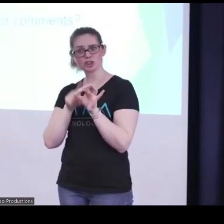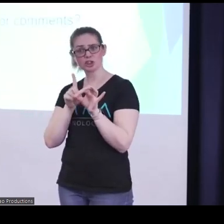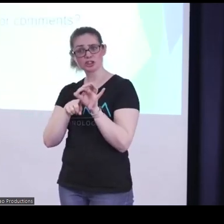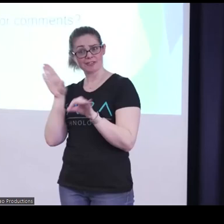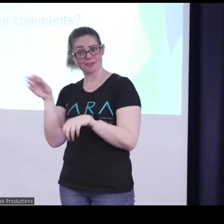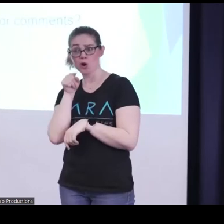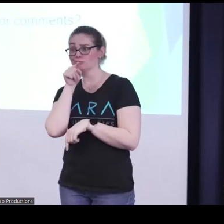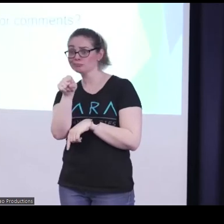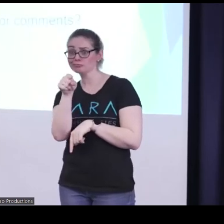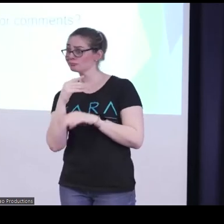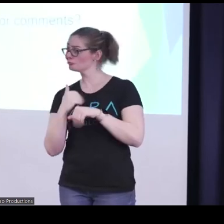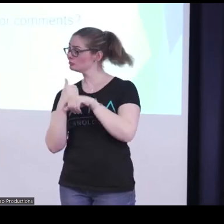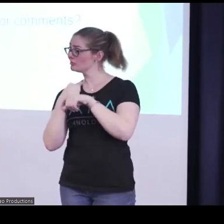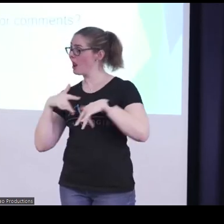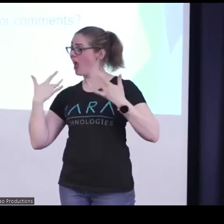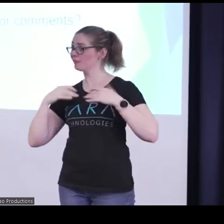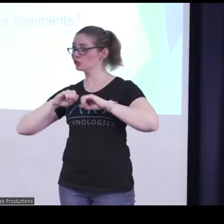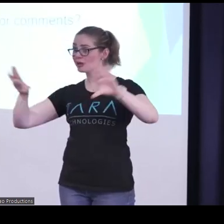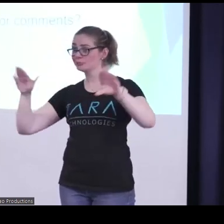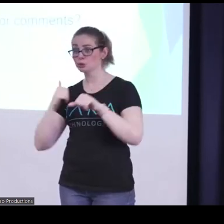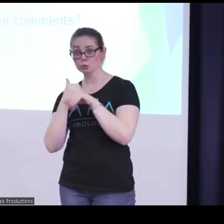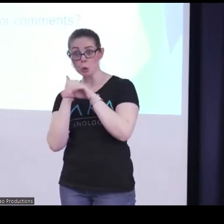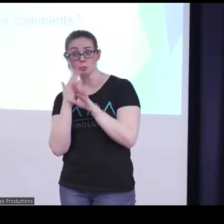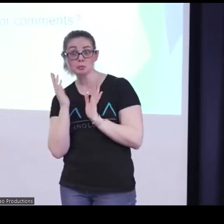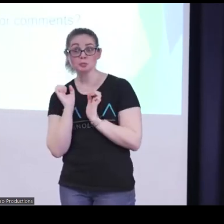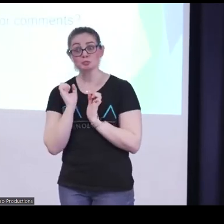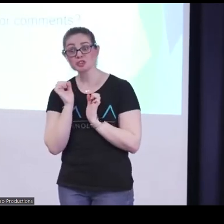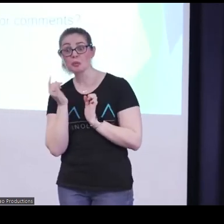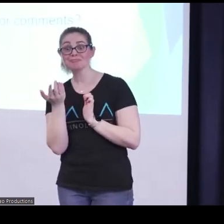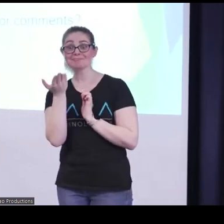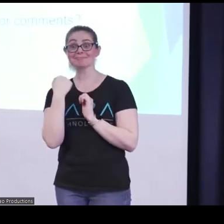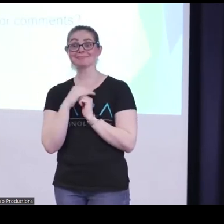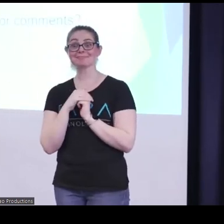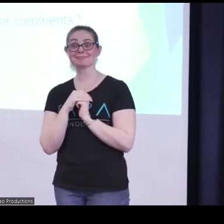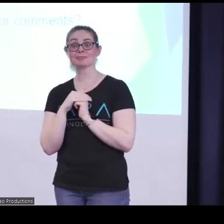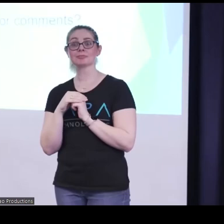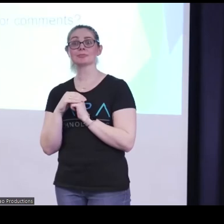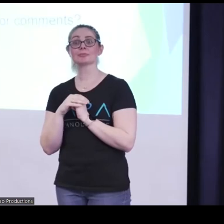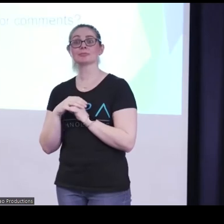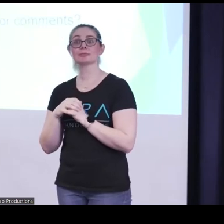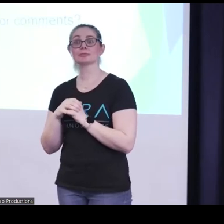I think there is a question from somebody joining us on the live stream.